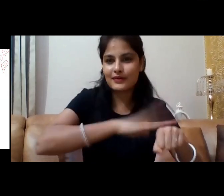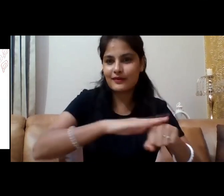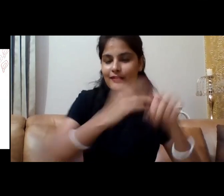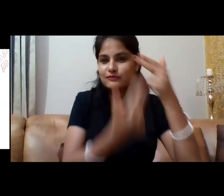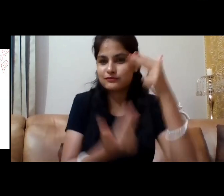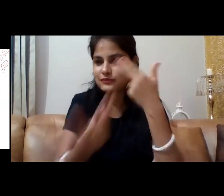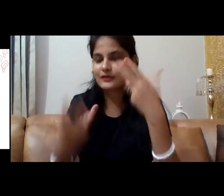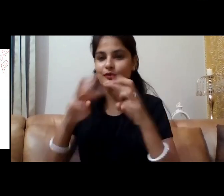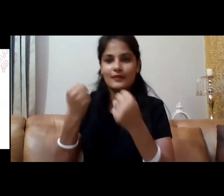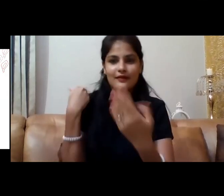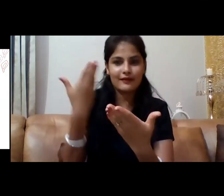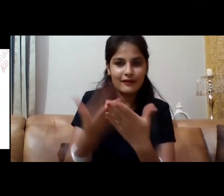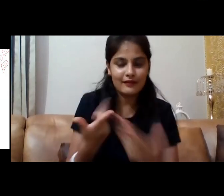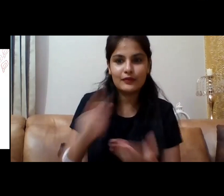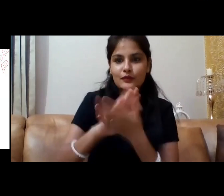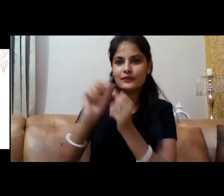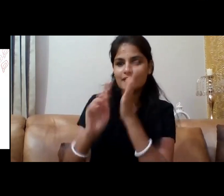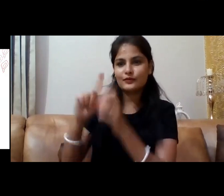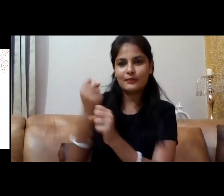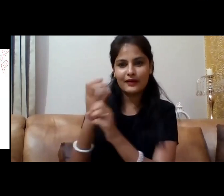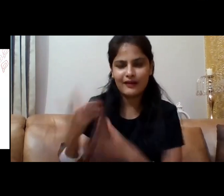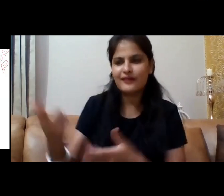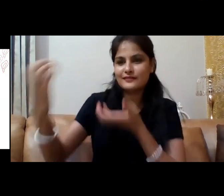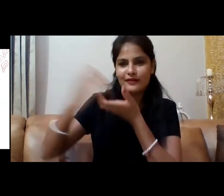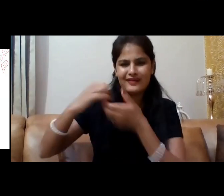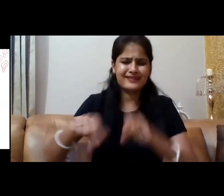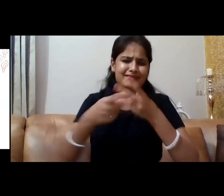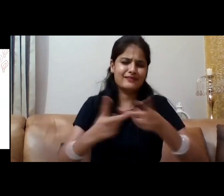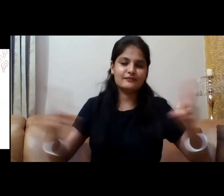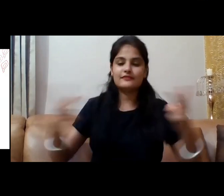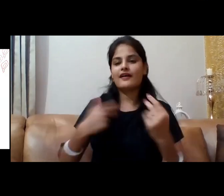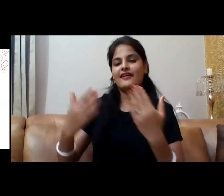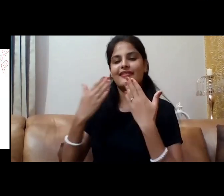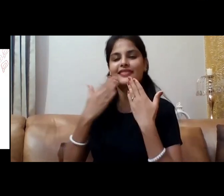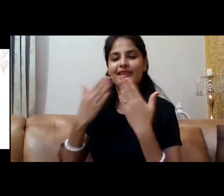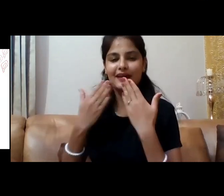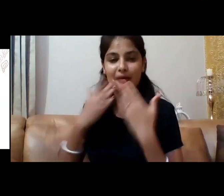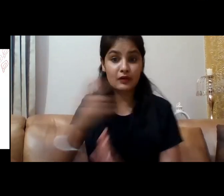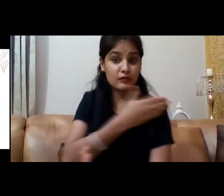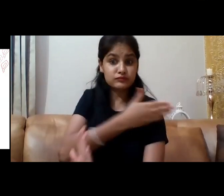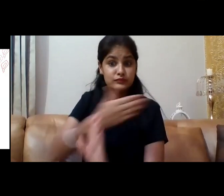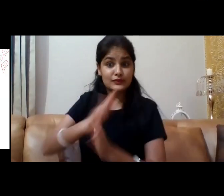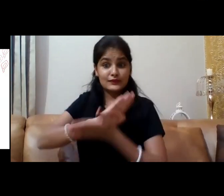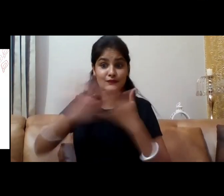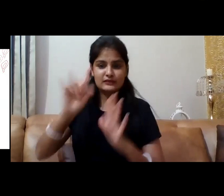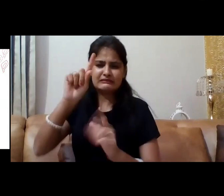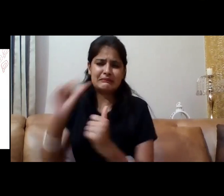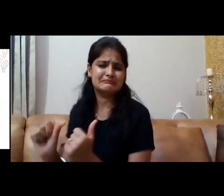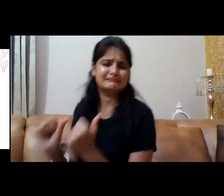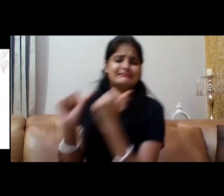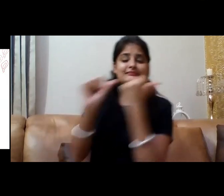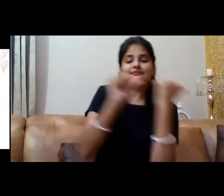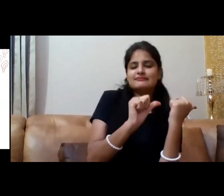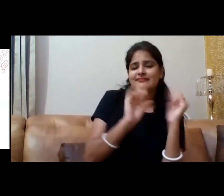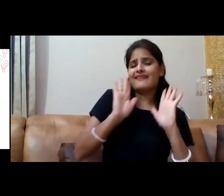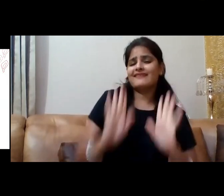Gautam, Tushar, everybody who shared their experiences, their stories about the logo, about the partners. I would like to thank